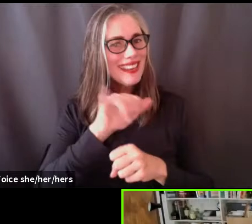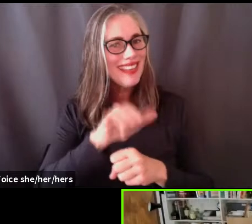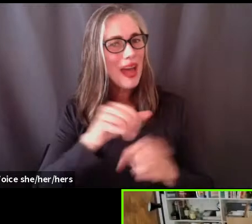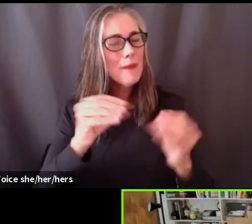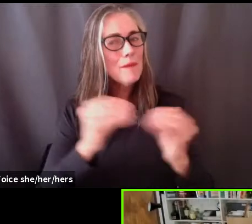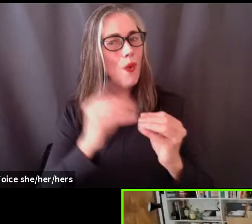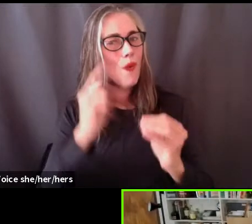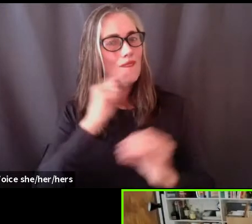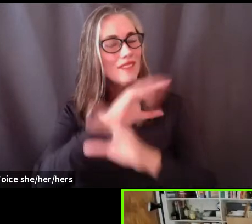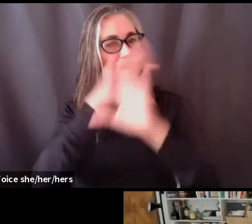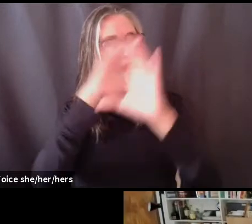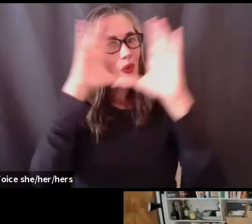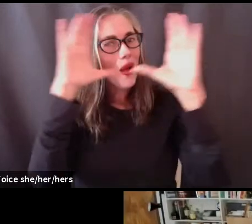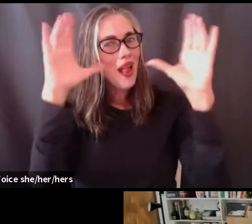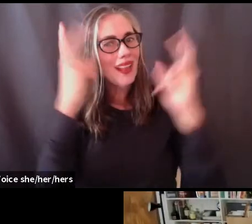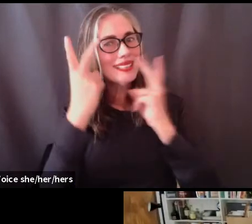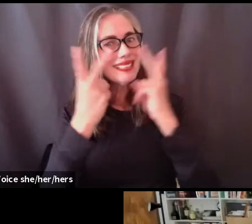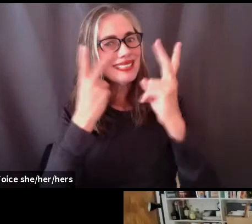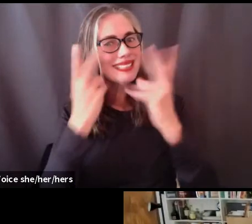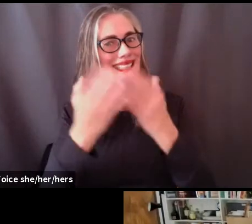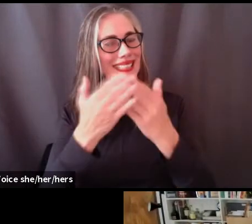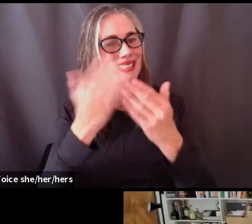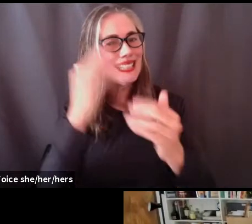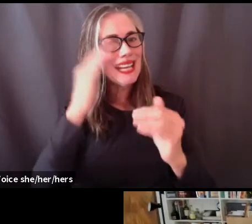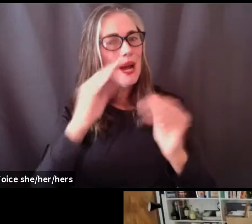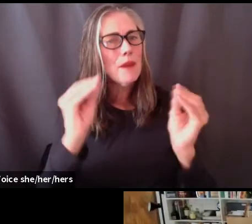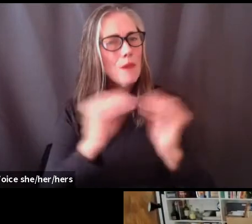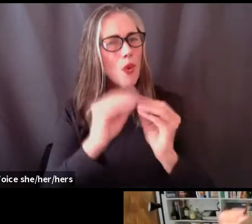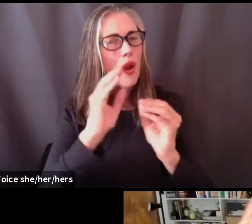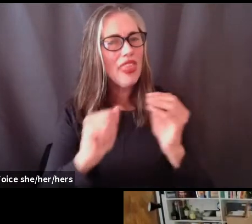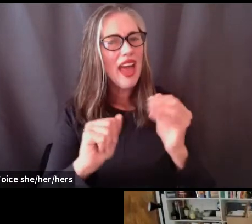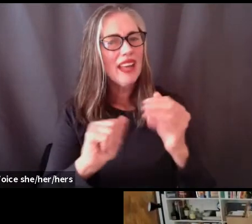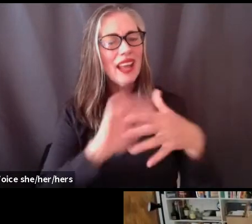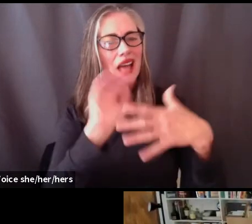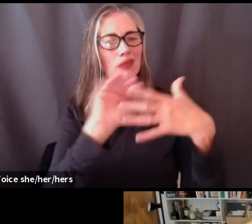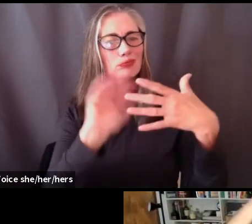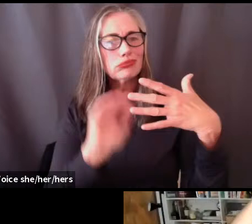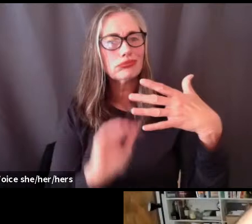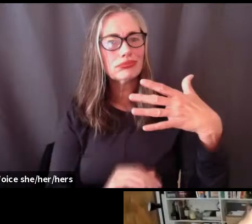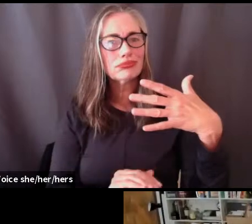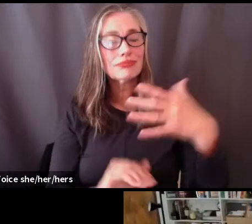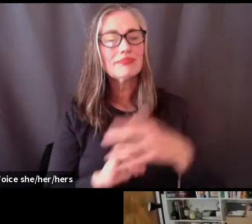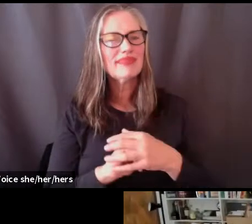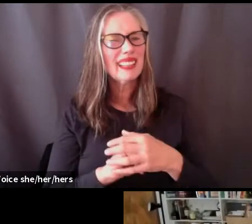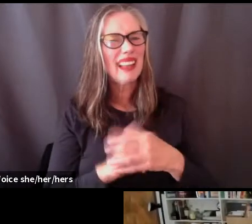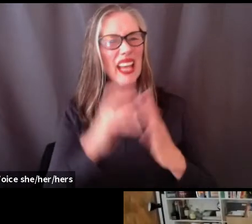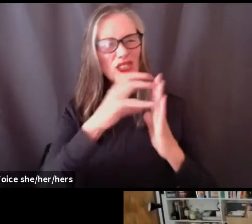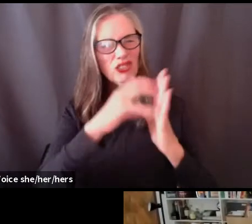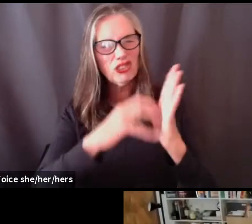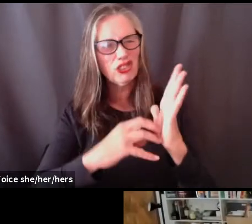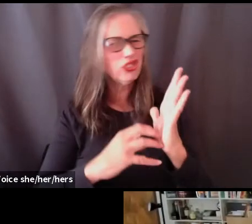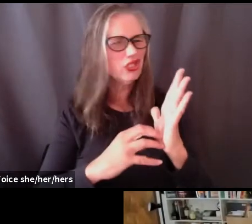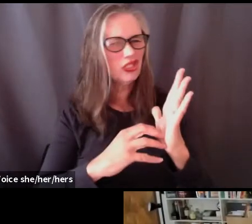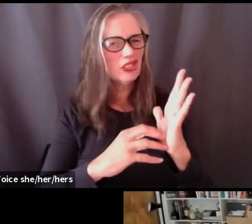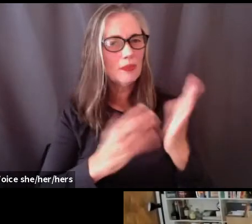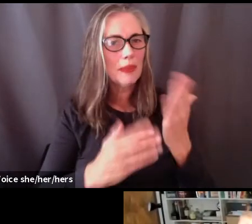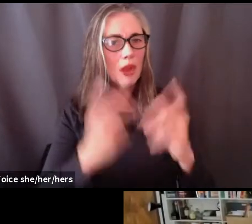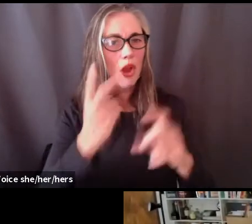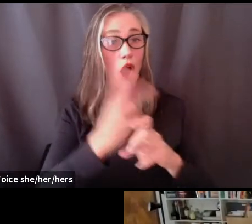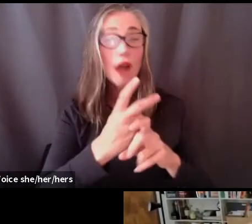way. We appreciate that offer, Mr. Glazer, and your flow charts in the past have been very helpful, so I'm sure we will take you up on your